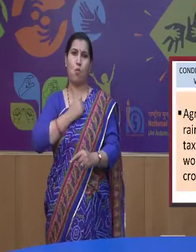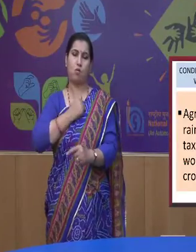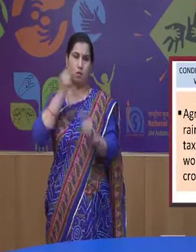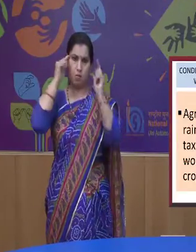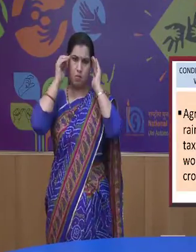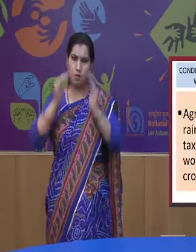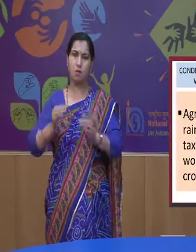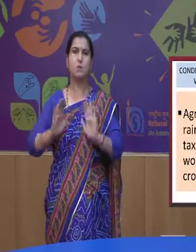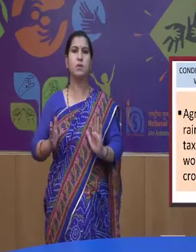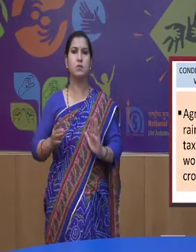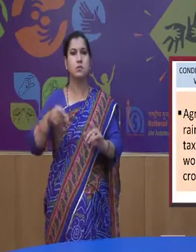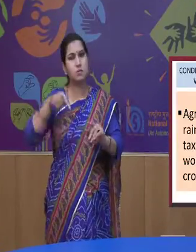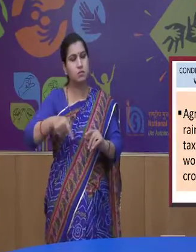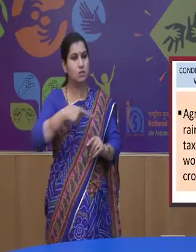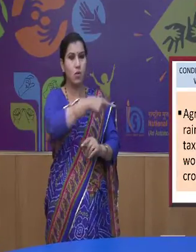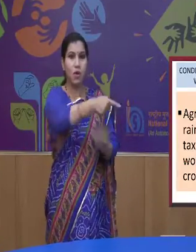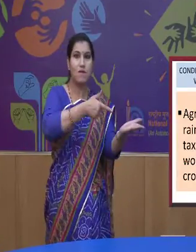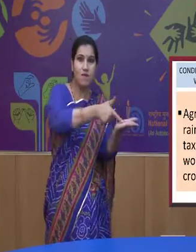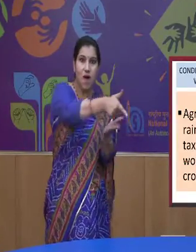and this created burden on the farmers,